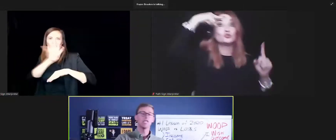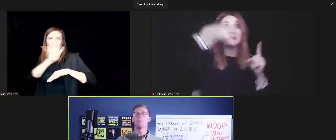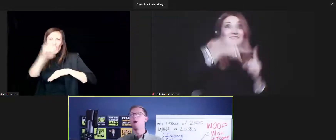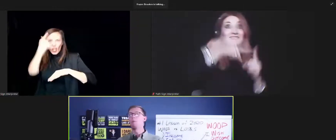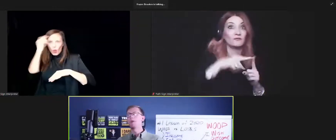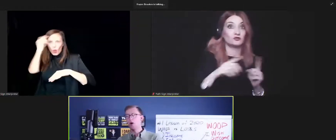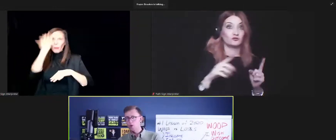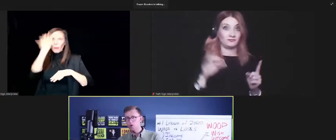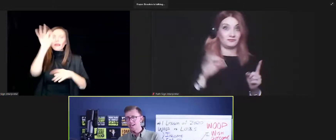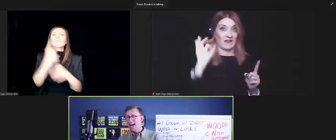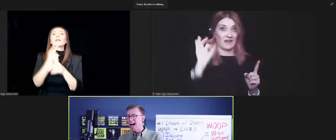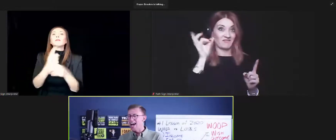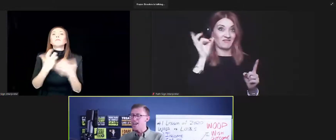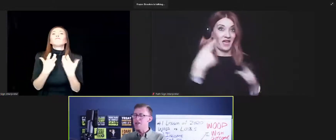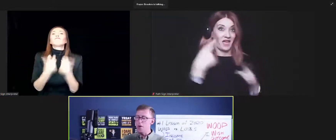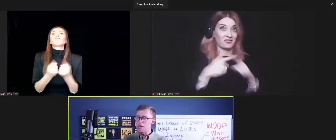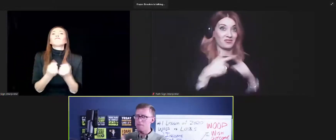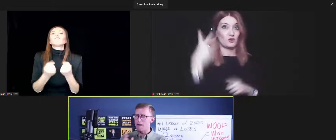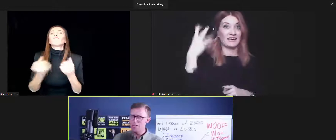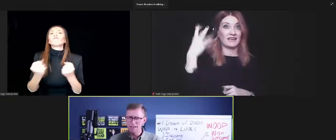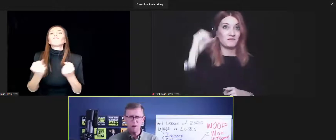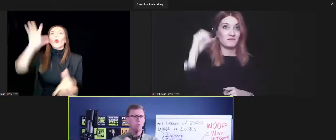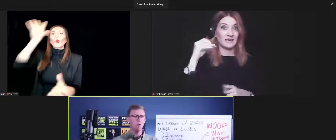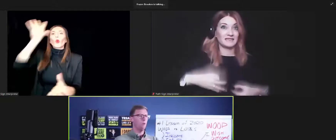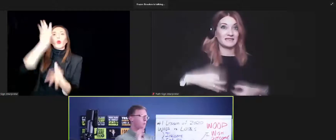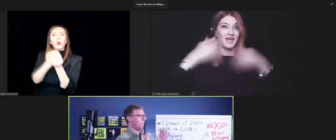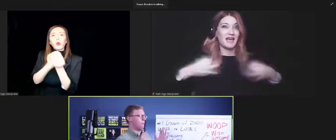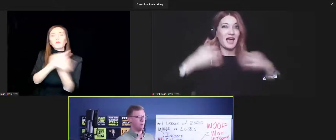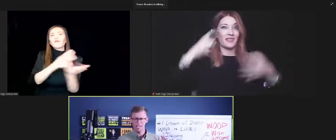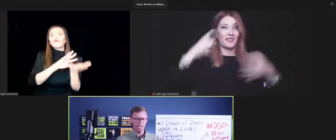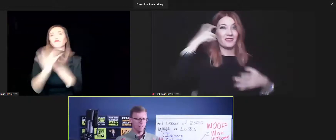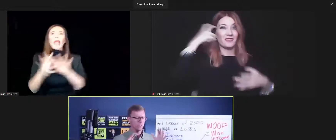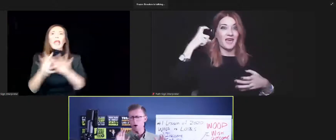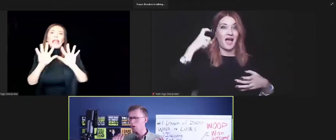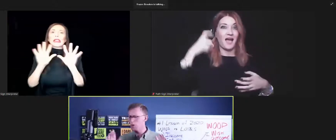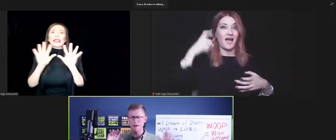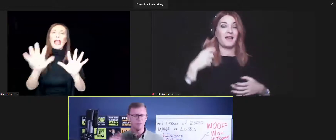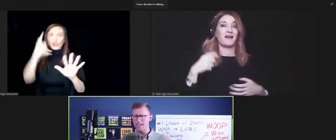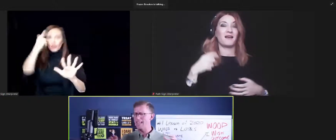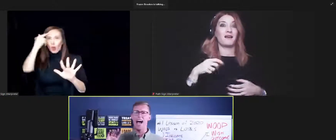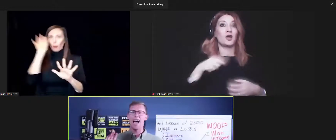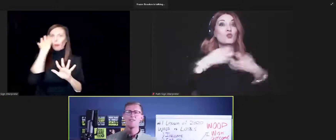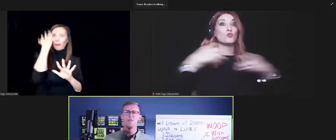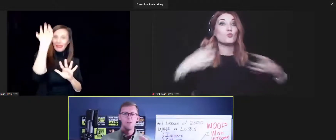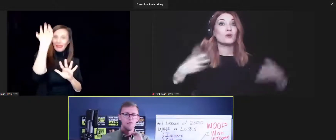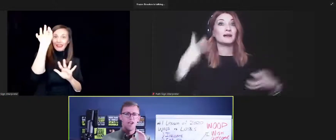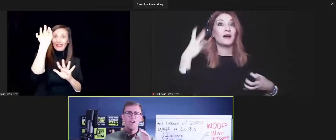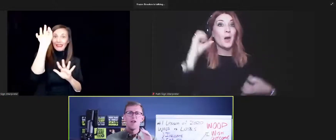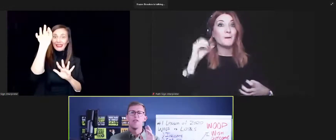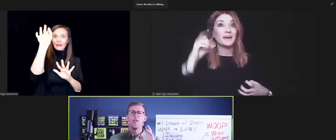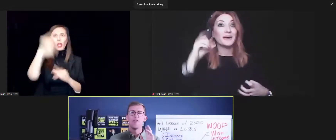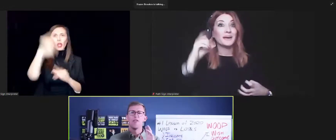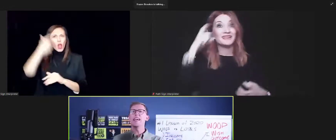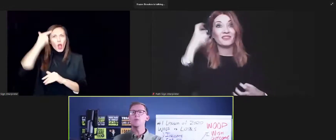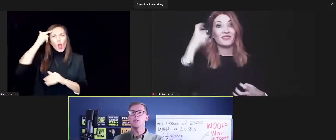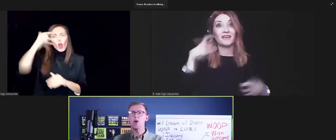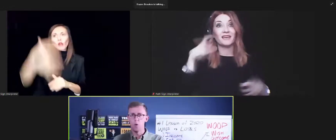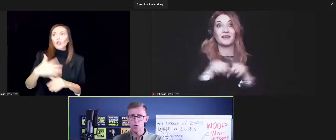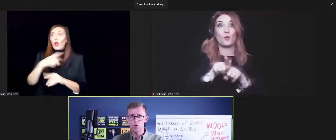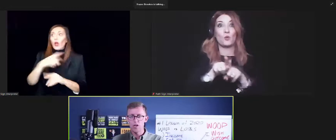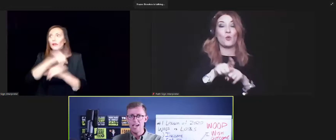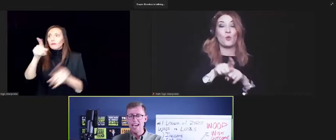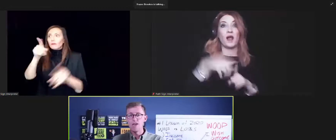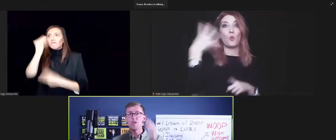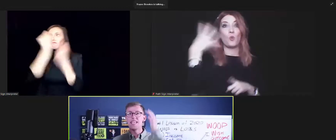Here's the problem with goals. And I know this might sound like, whoa, it's telling us goals are everything and that. The thing is with